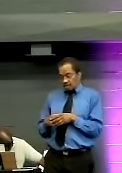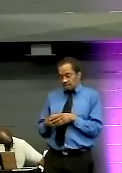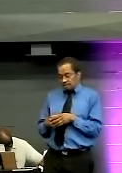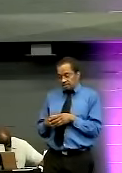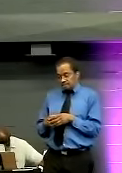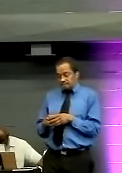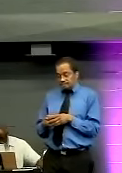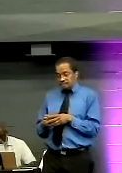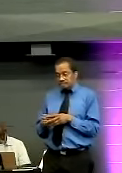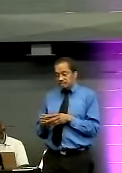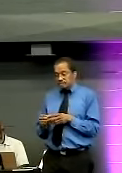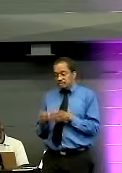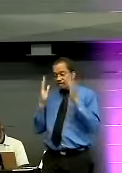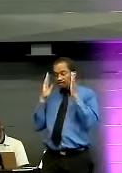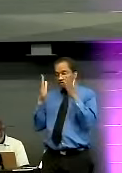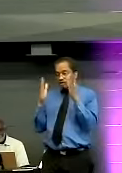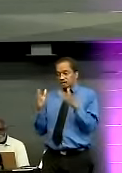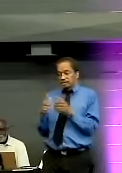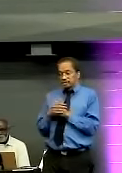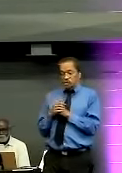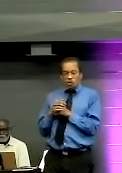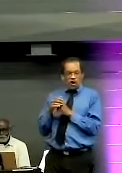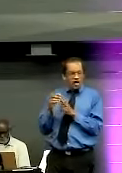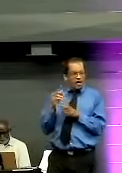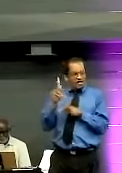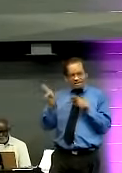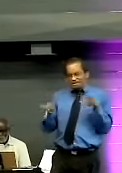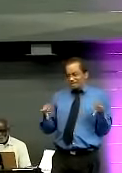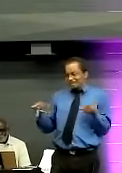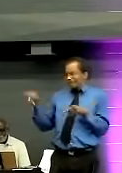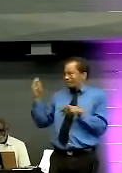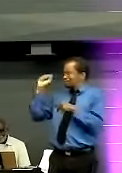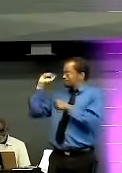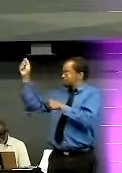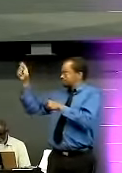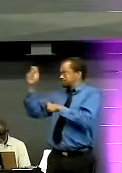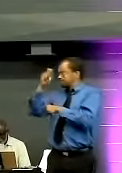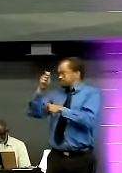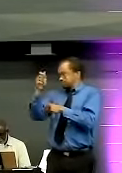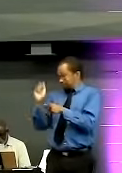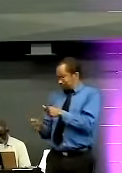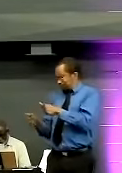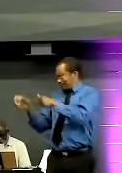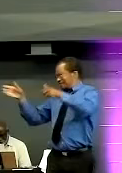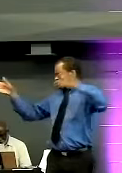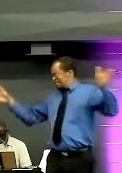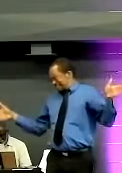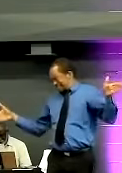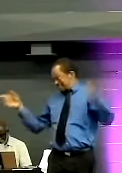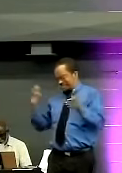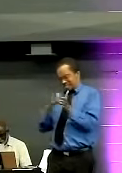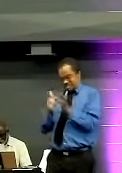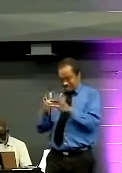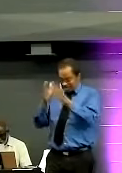the standard, right? While they were crucifying him, he prayed over and